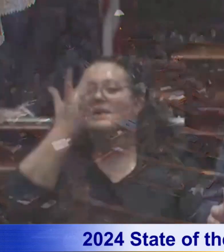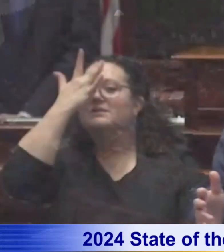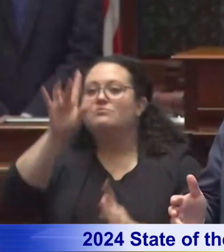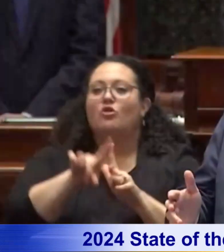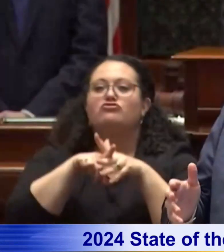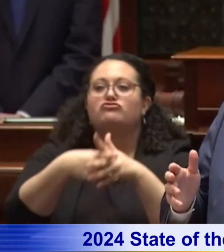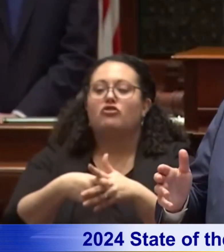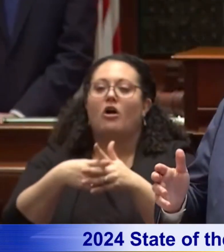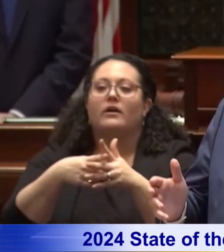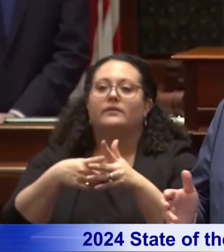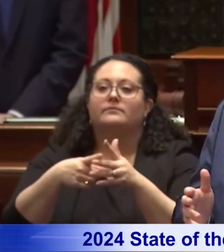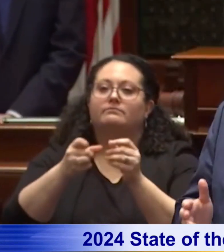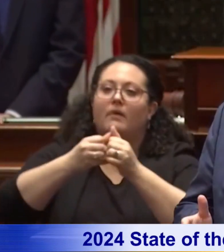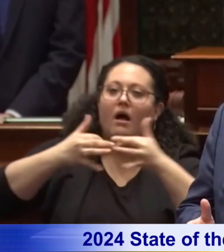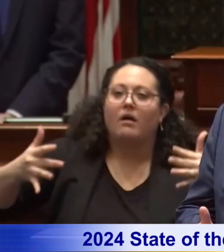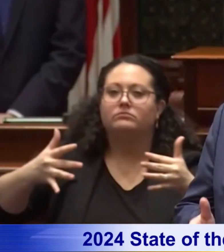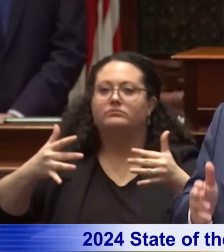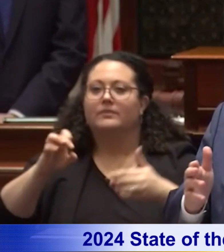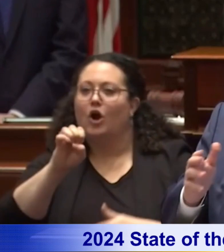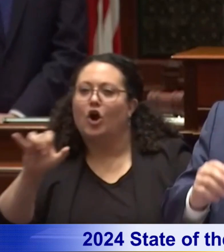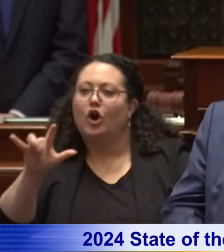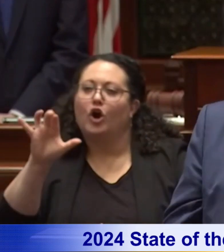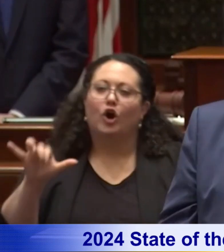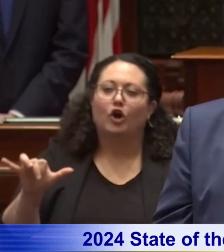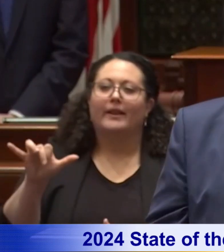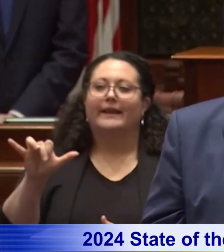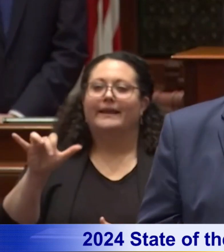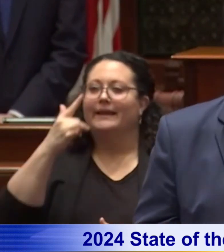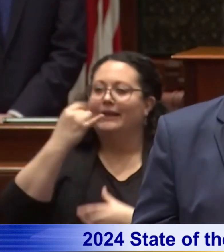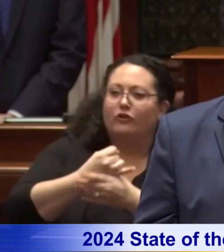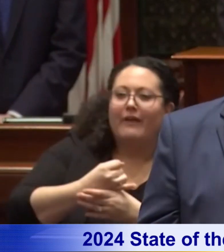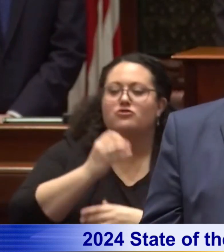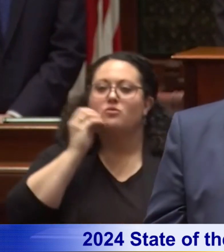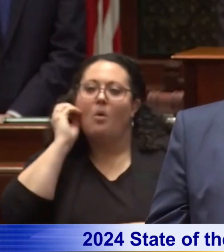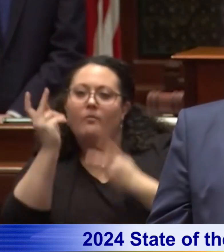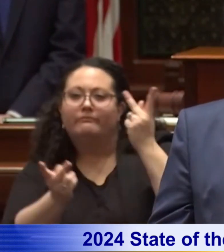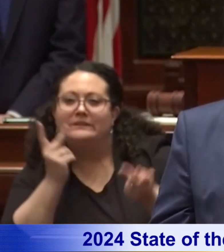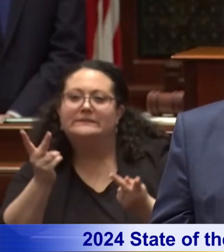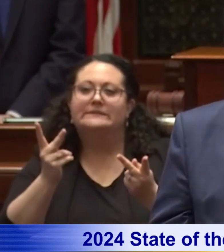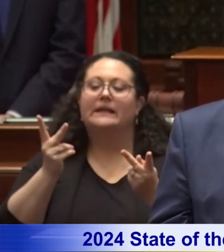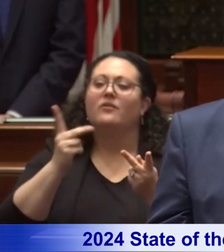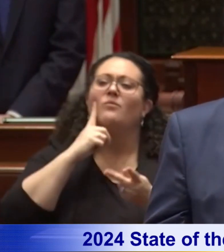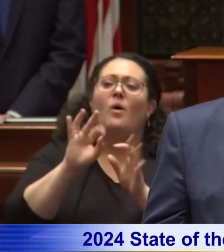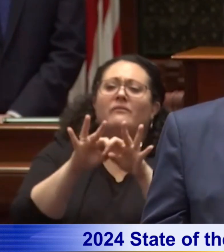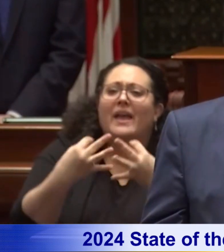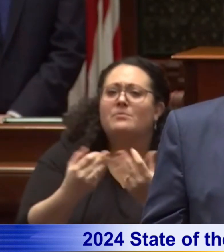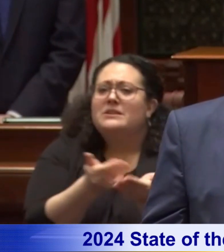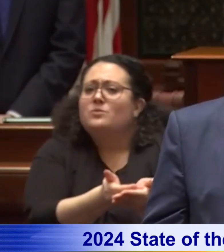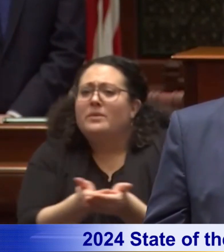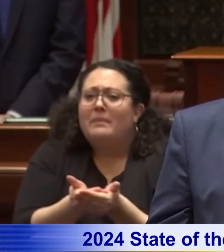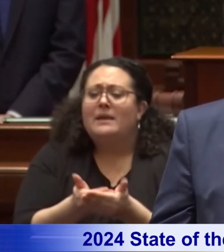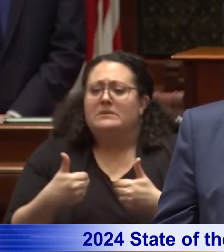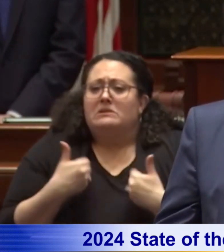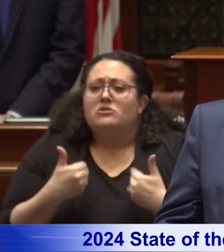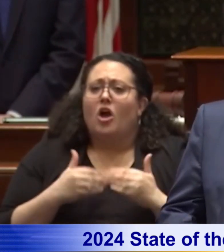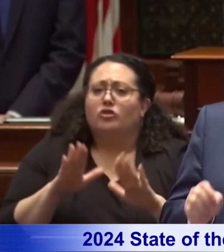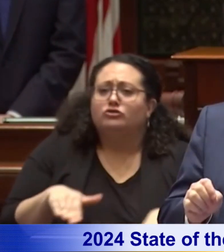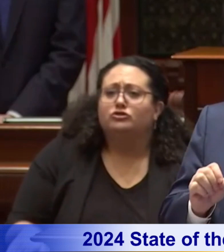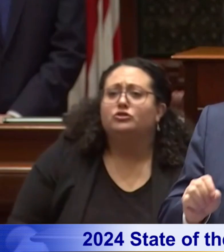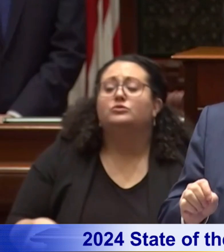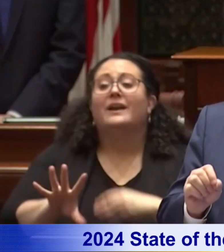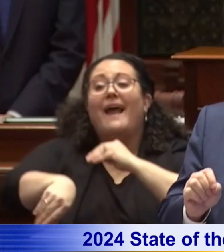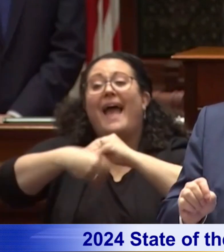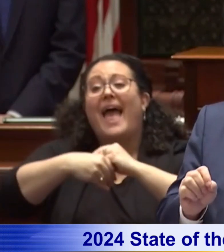Smart Start also expanded access to early intervention and evidence-based home visiting services for families with babies and young children